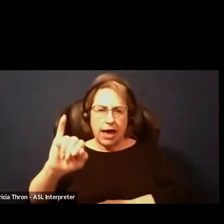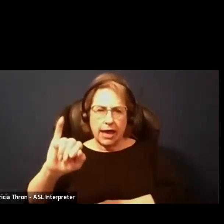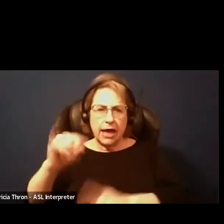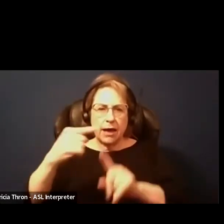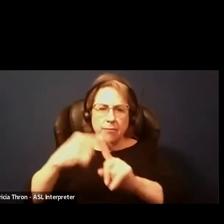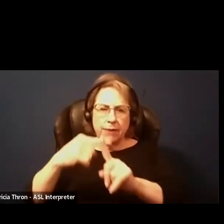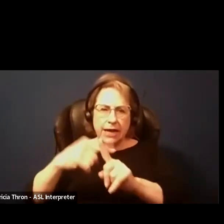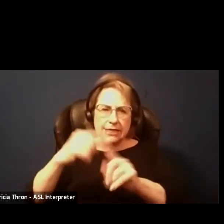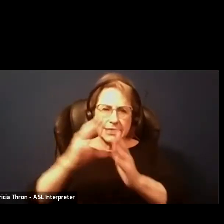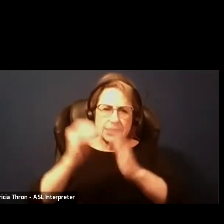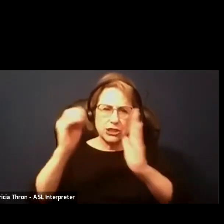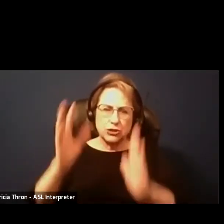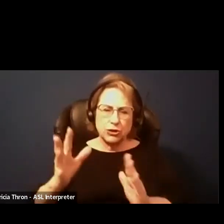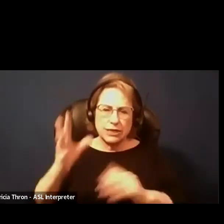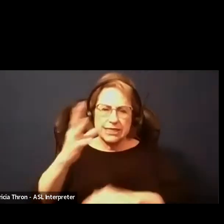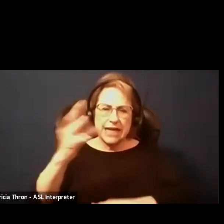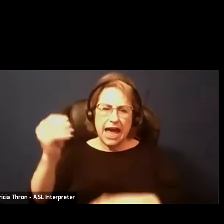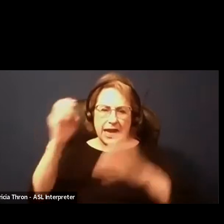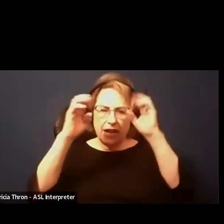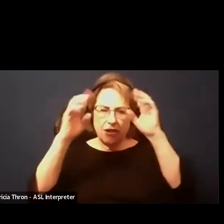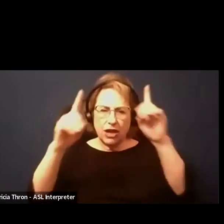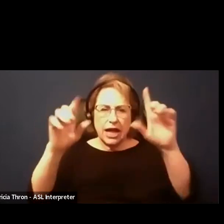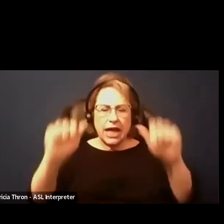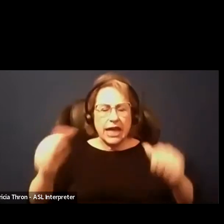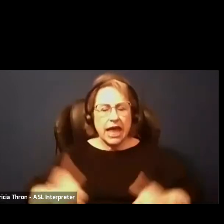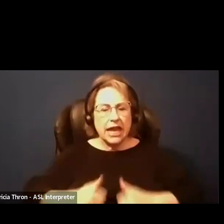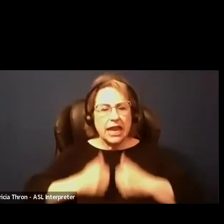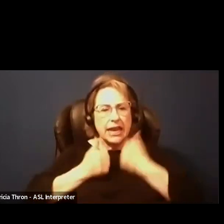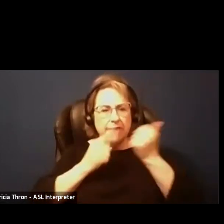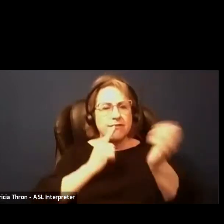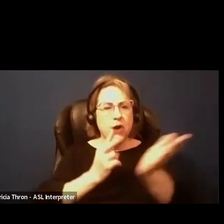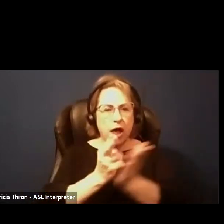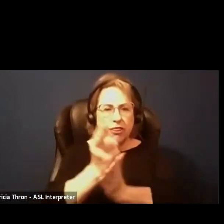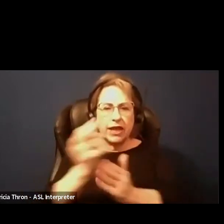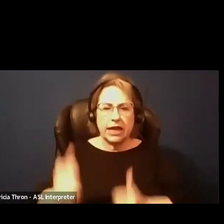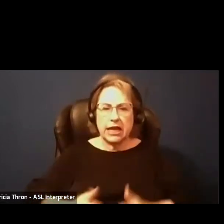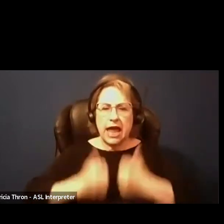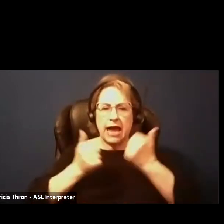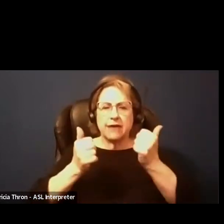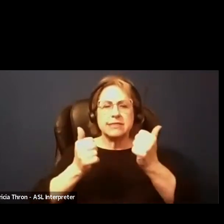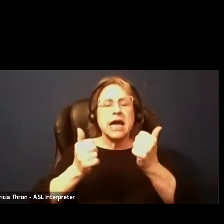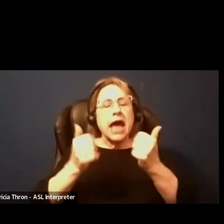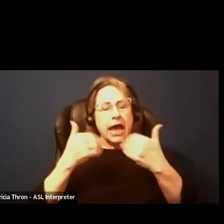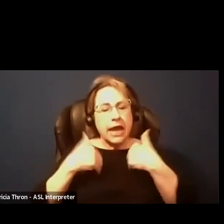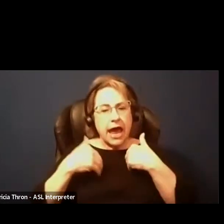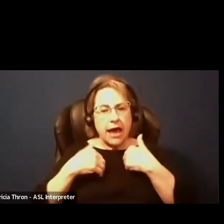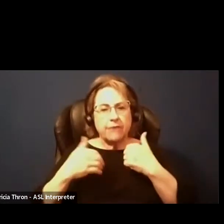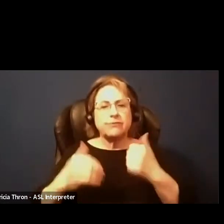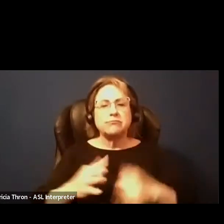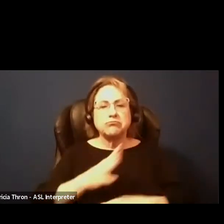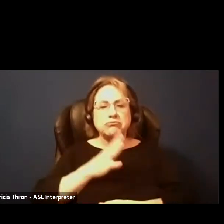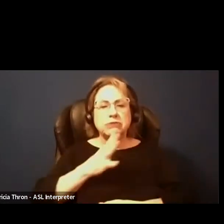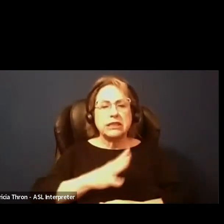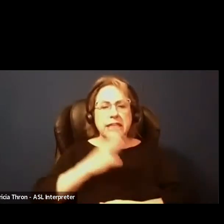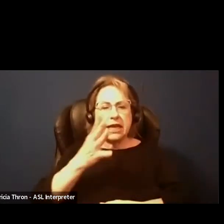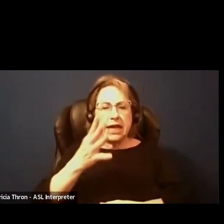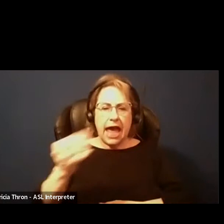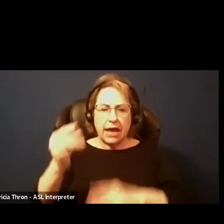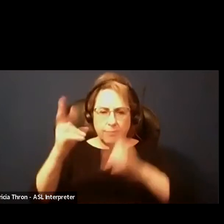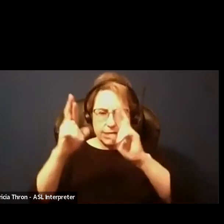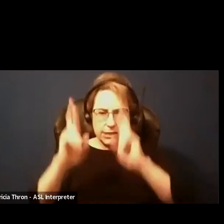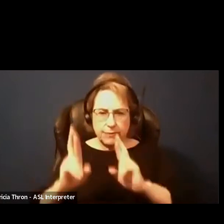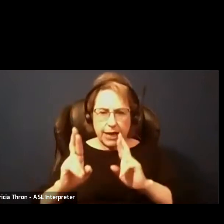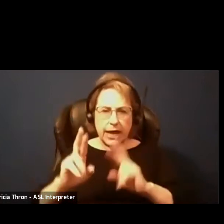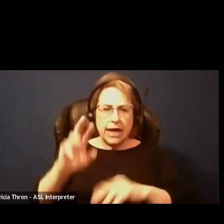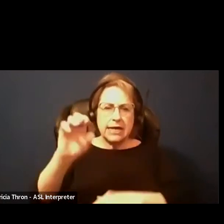and educators can live their authentic lives and be treated with dignity and respect. Now, therefore, be it resolved, the San Mateo